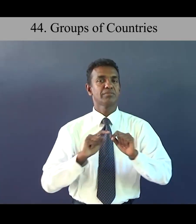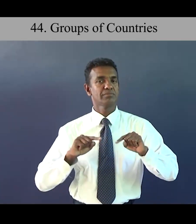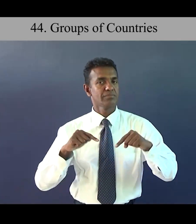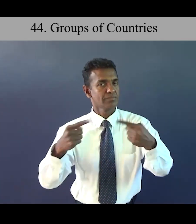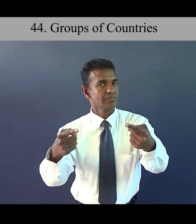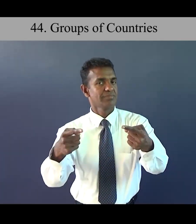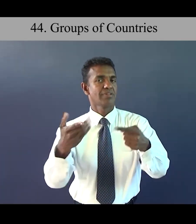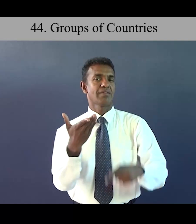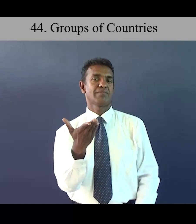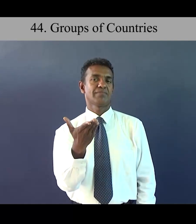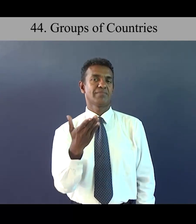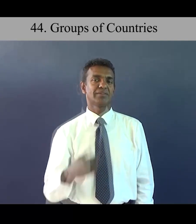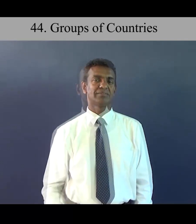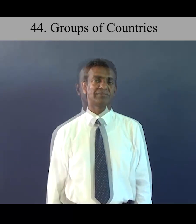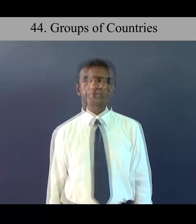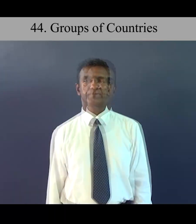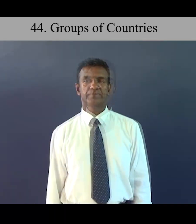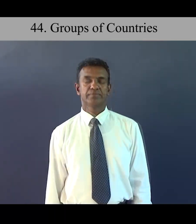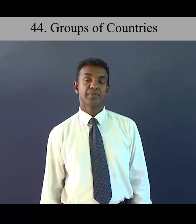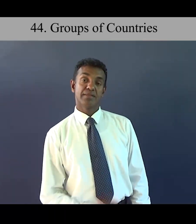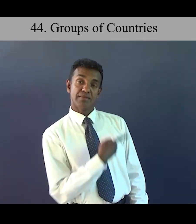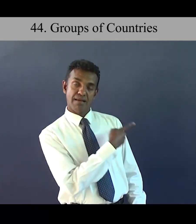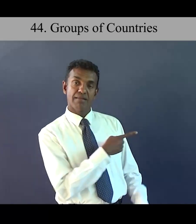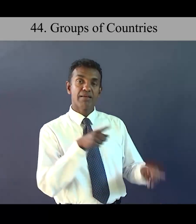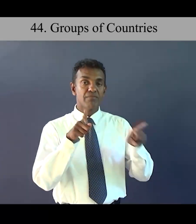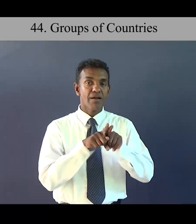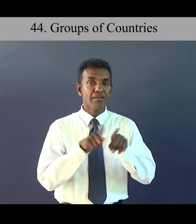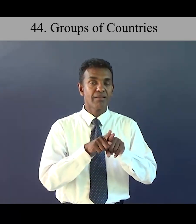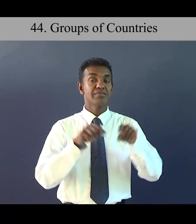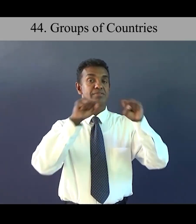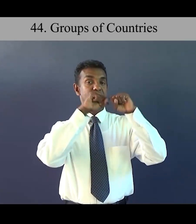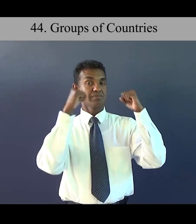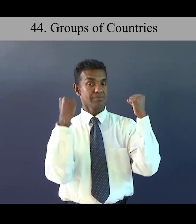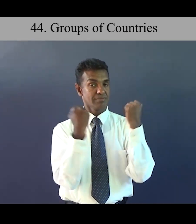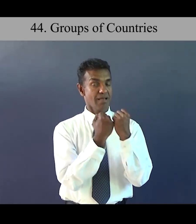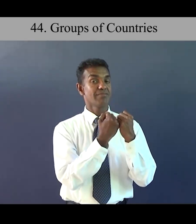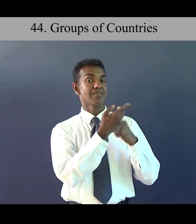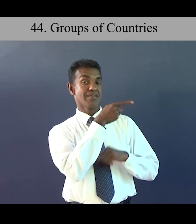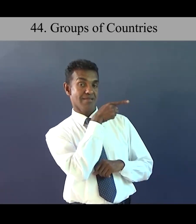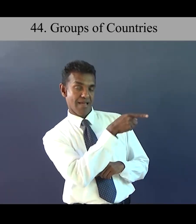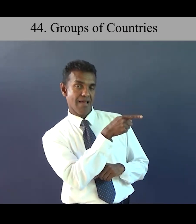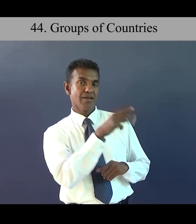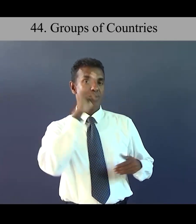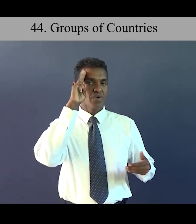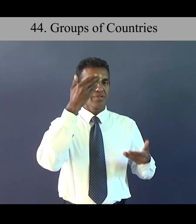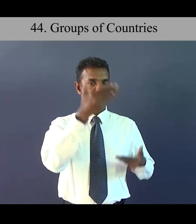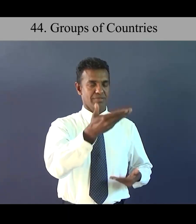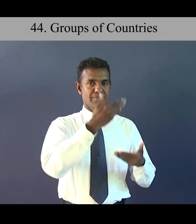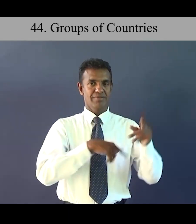agreement and also have a say when countries meet to talk about the agreement.